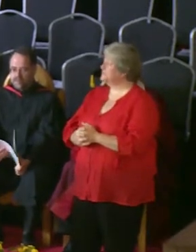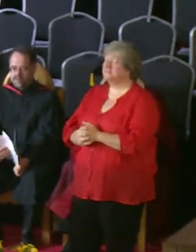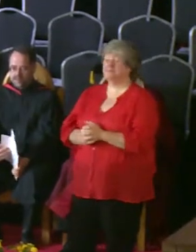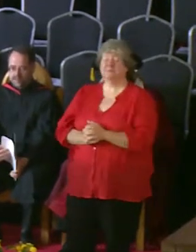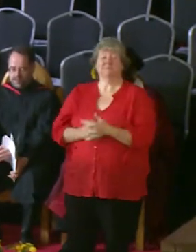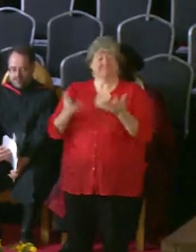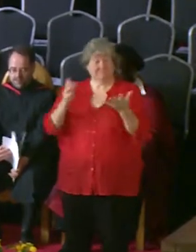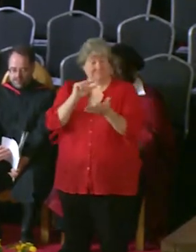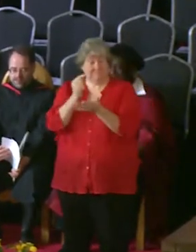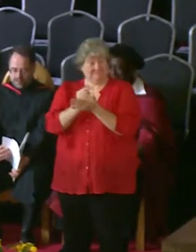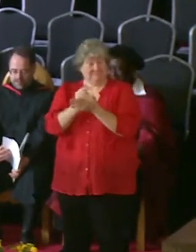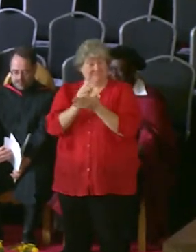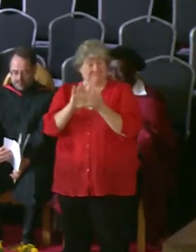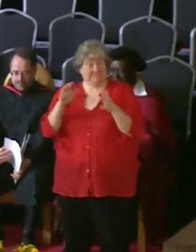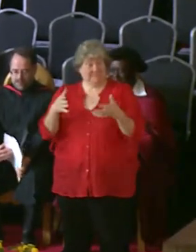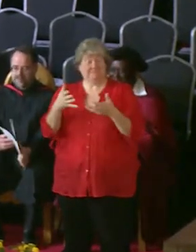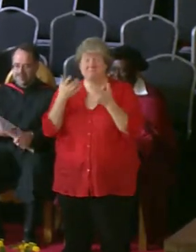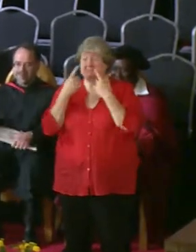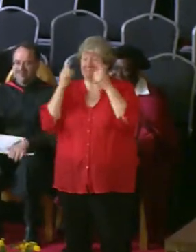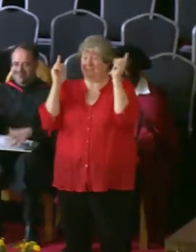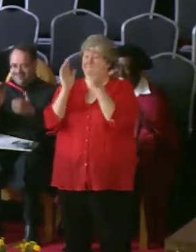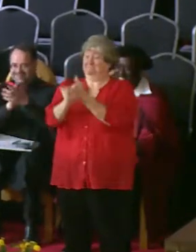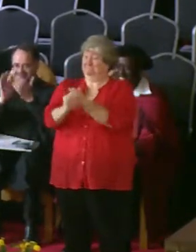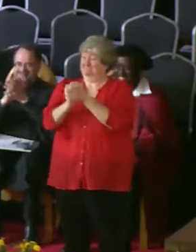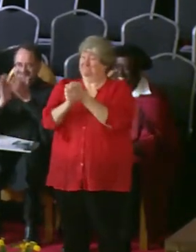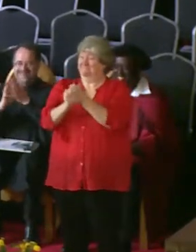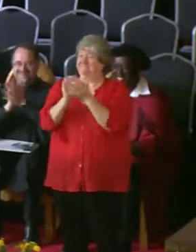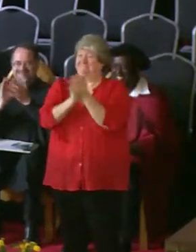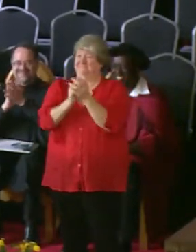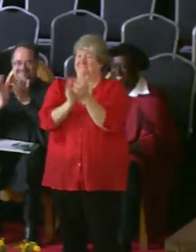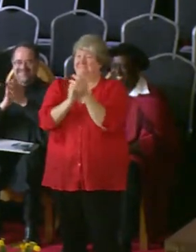Well, graduates, you did it. Congratulations. Well done.